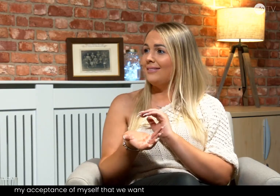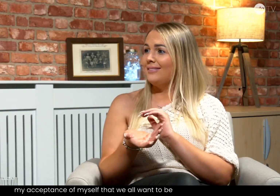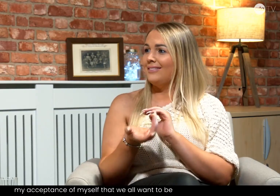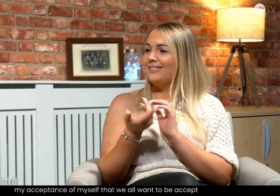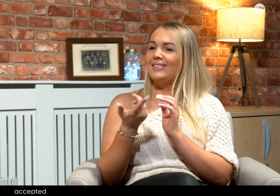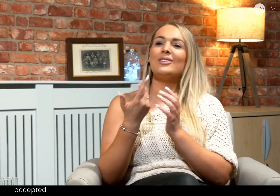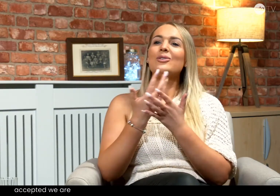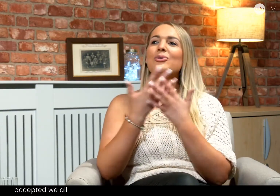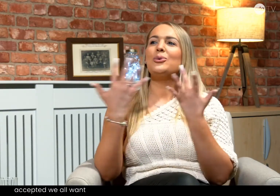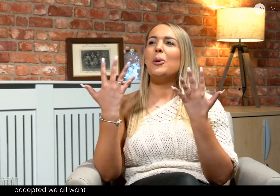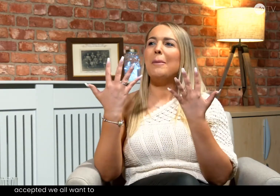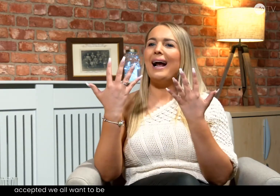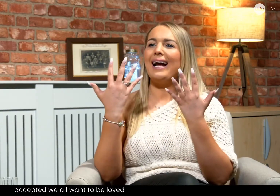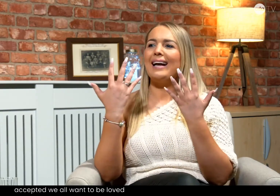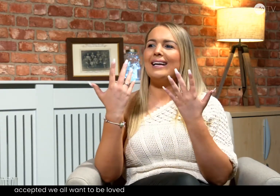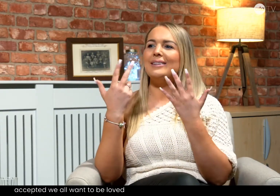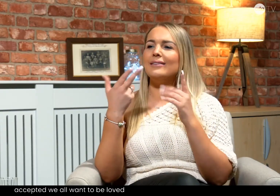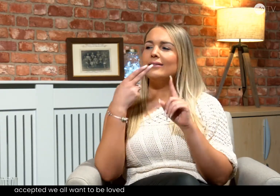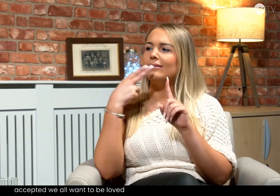loved. So why is it so difficult?